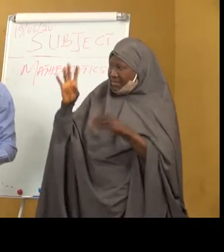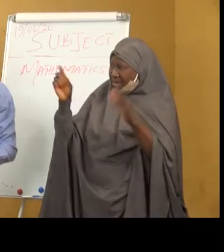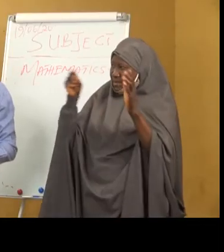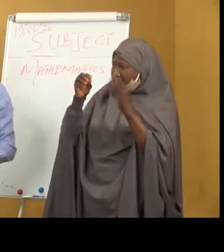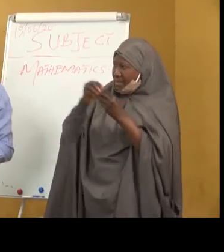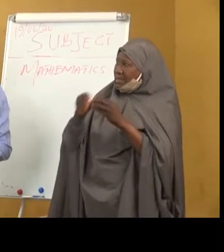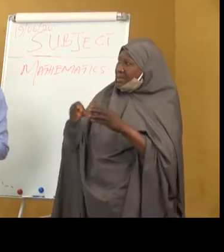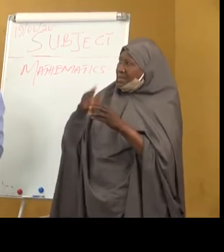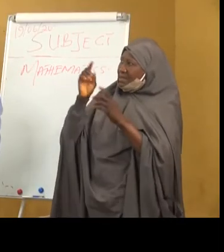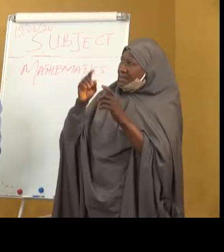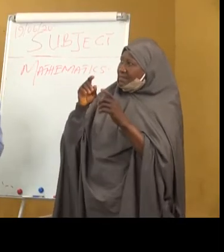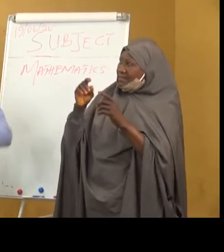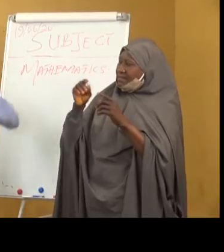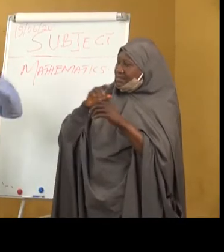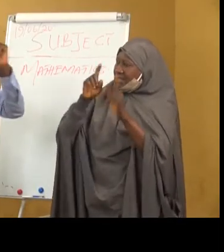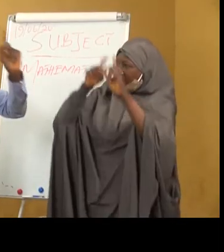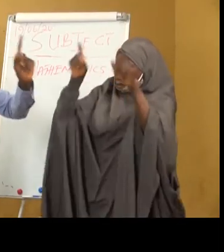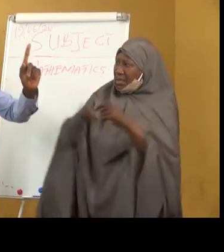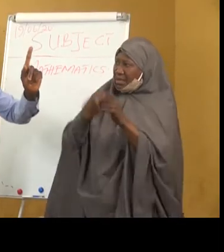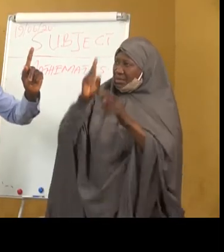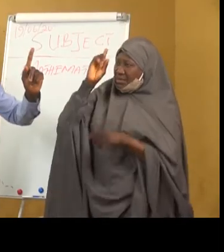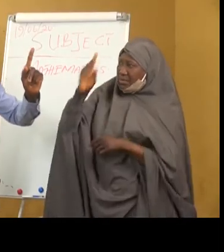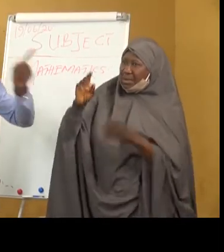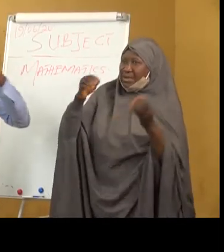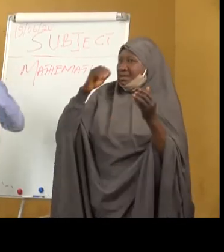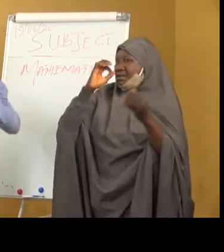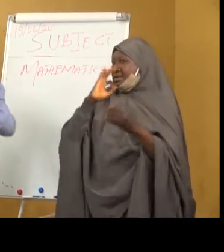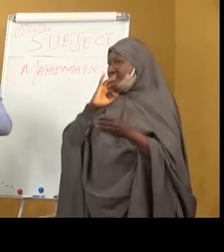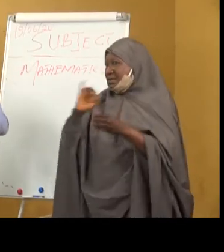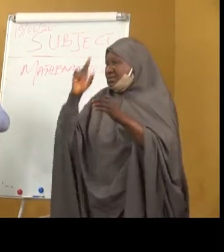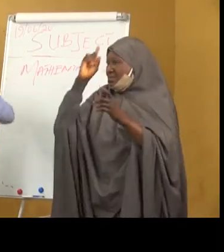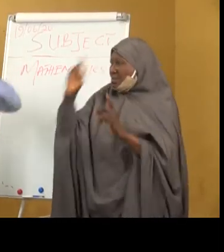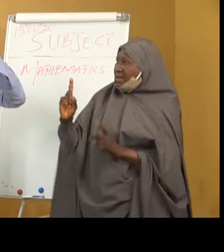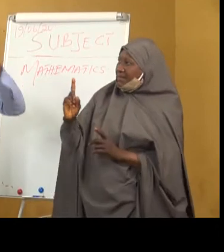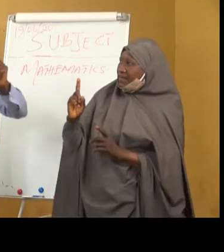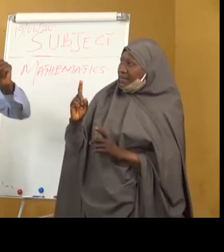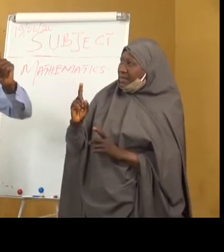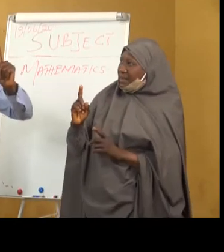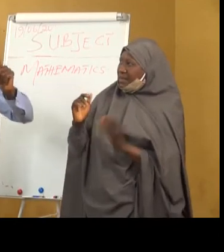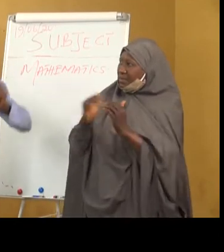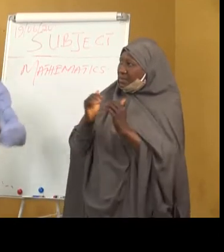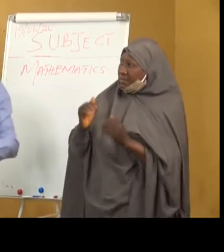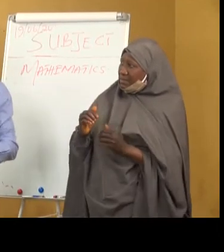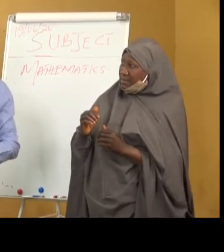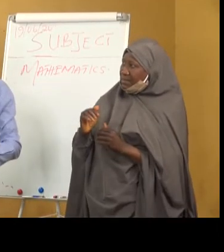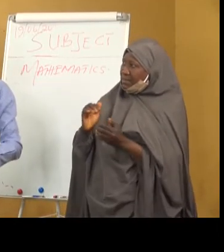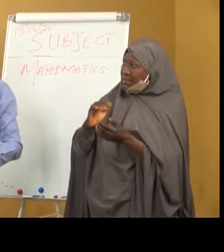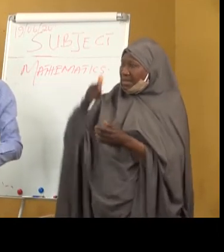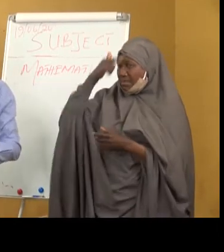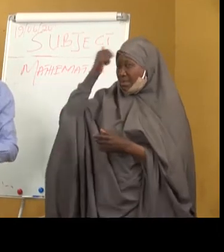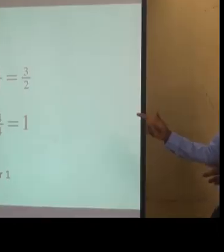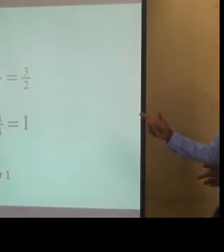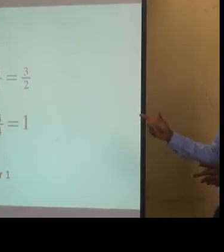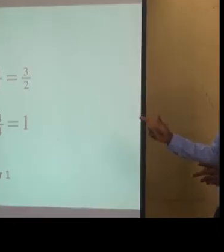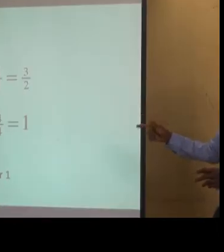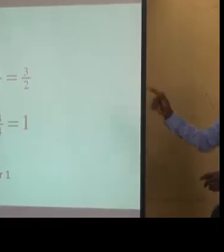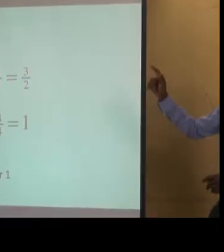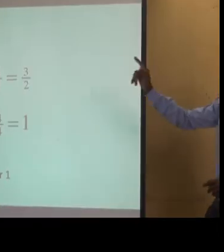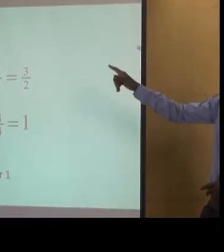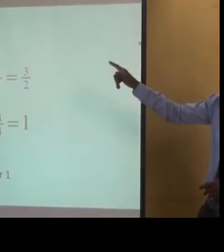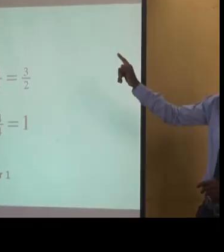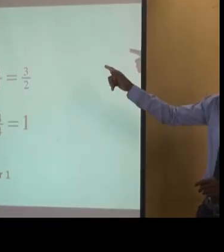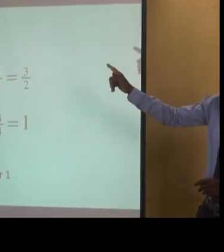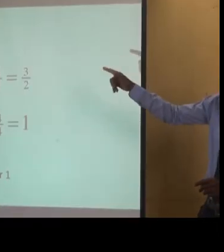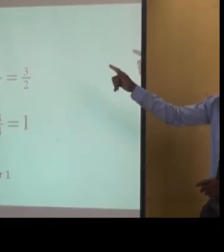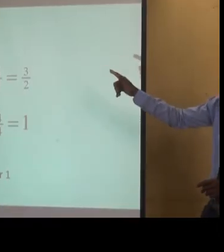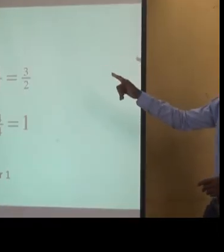4. And the square root of 1 is equals to 1. The square root of 1 is equals to 1. Because 1 times 1 will give you 1.